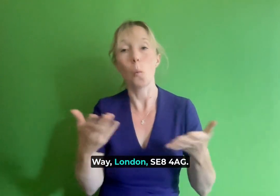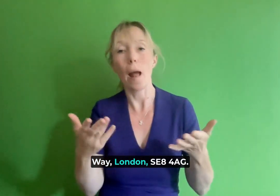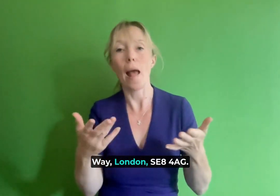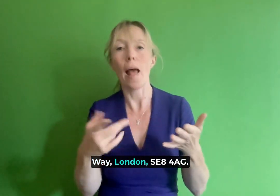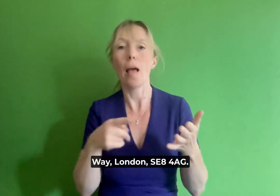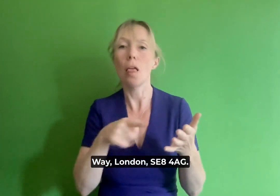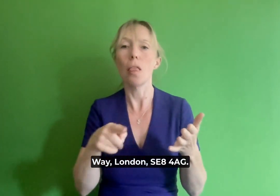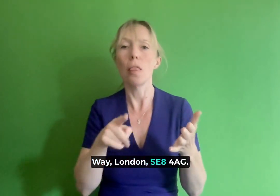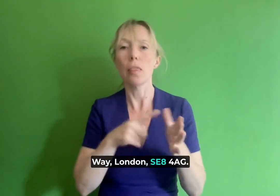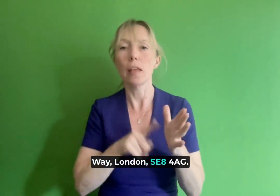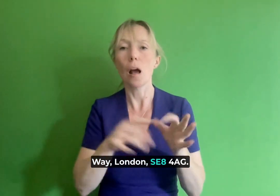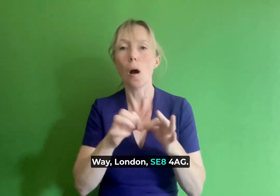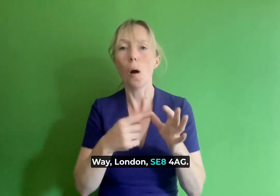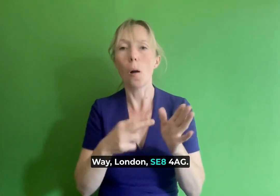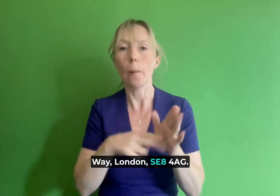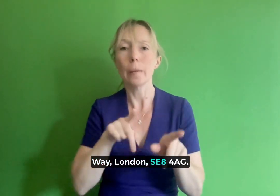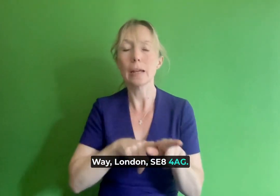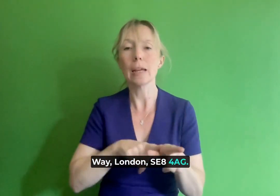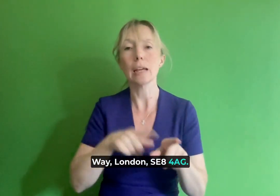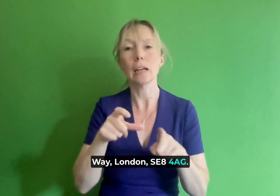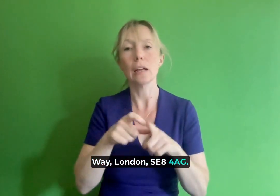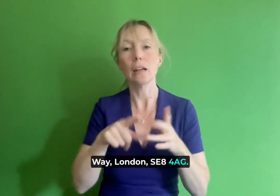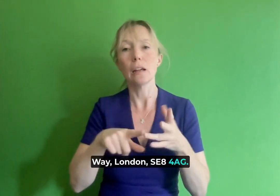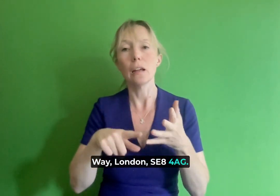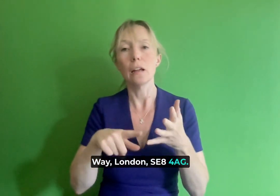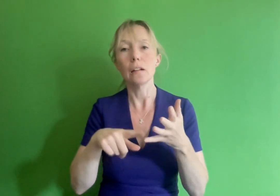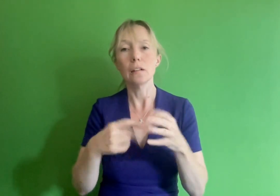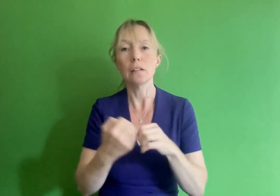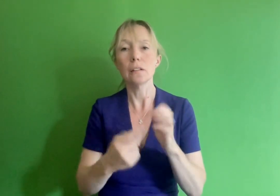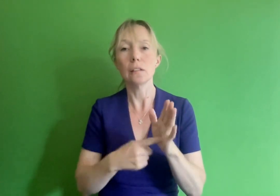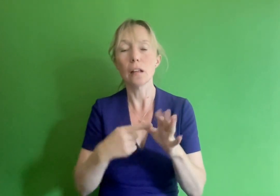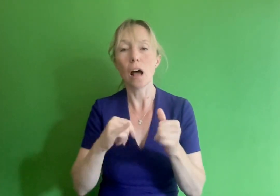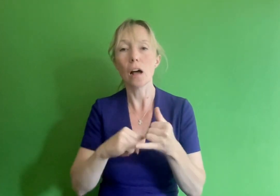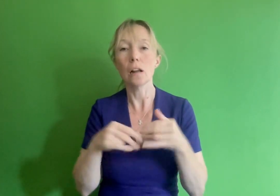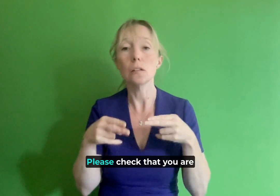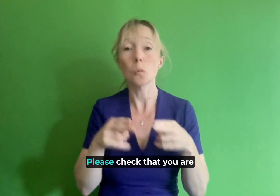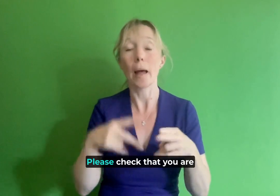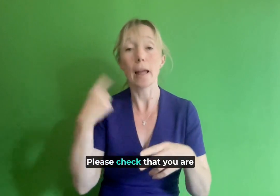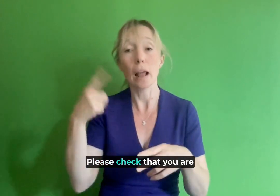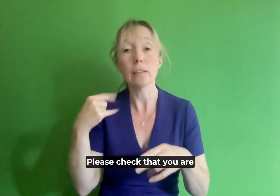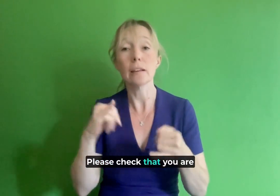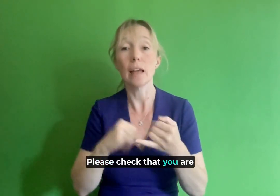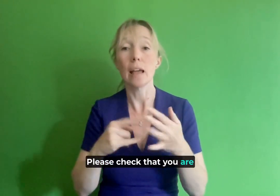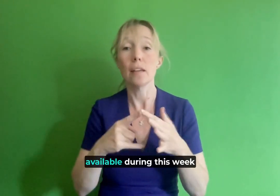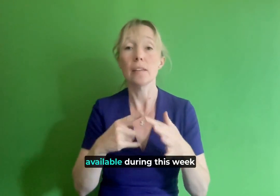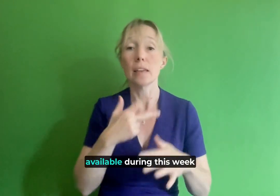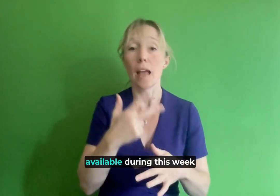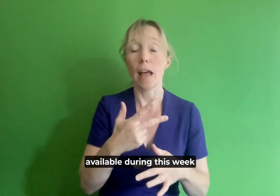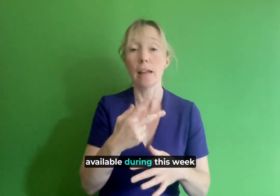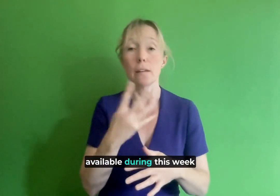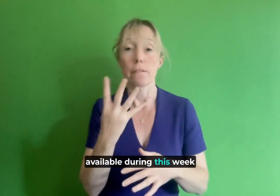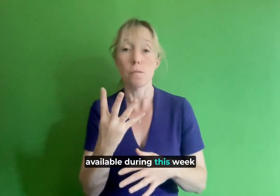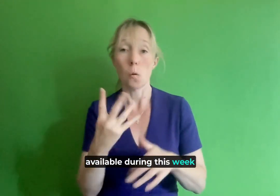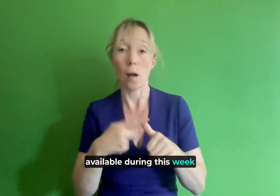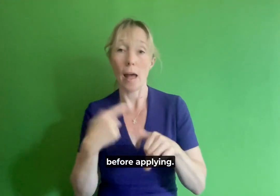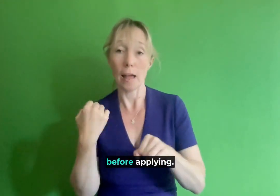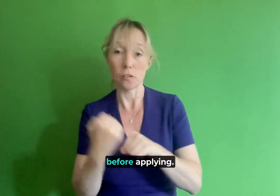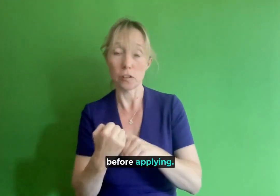London, SE8 4AG. Please check that you are available during this week before